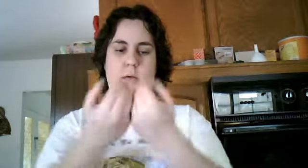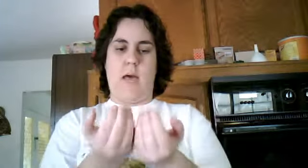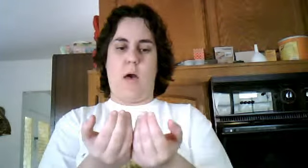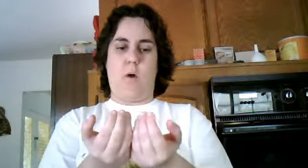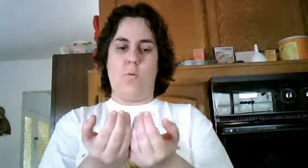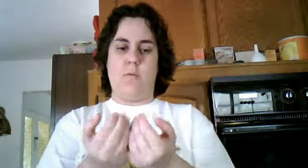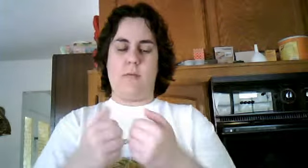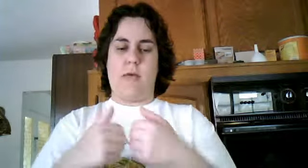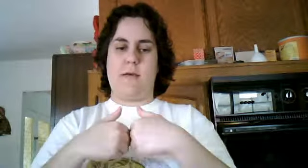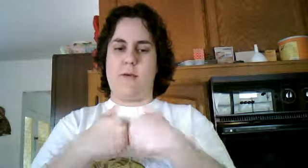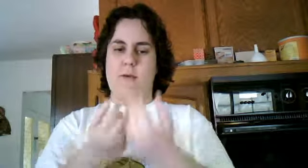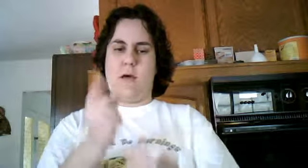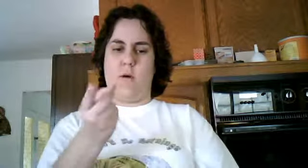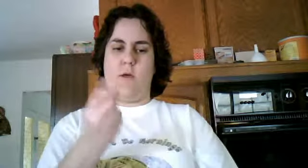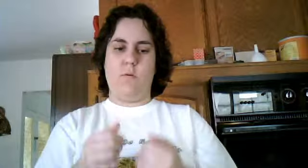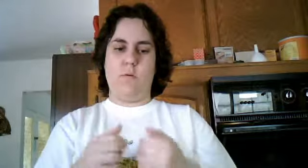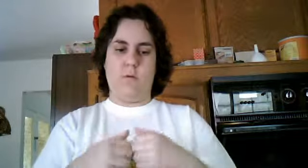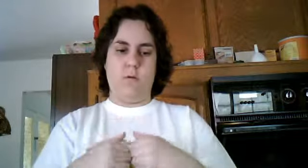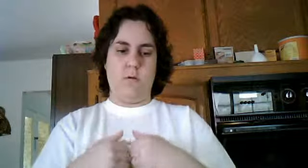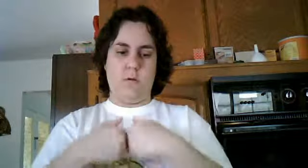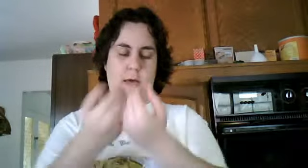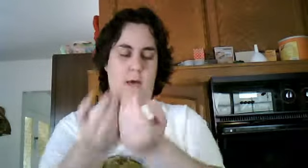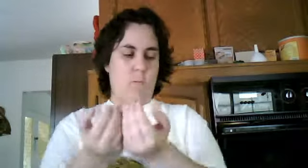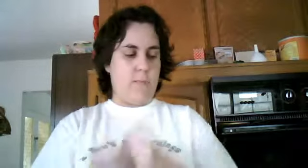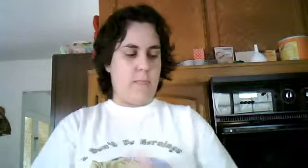How. Like, how are you? How.